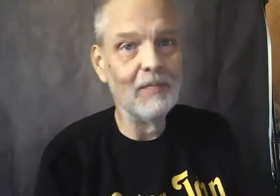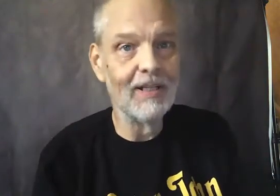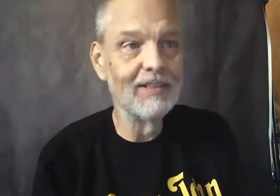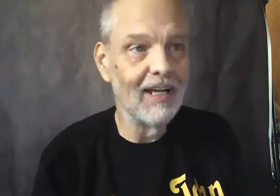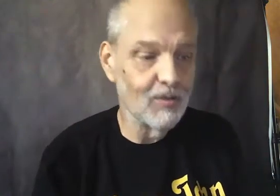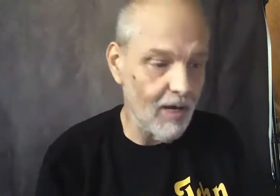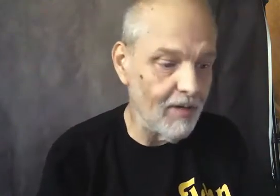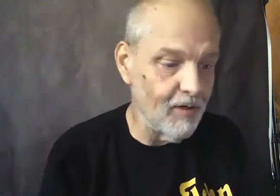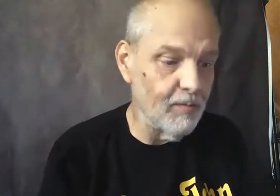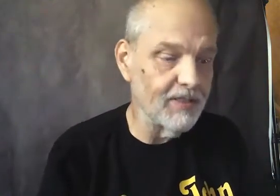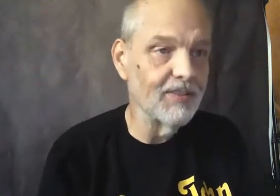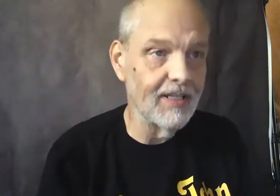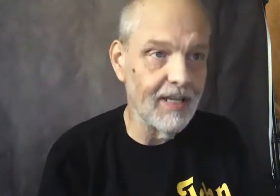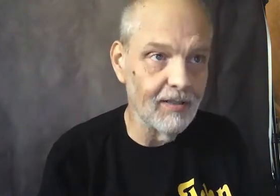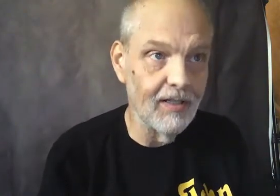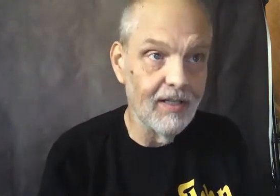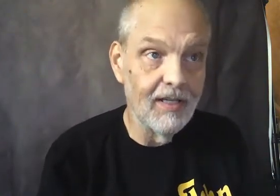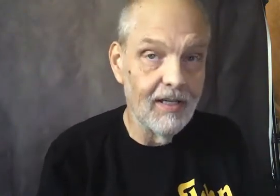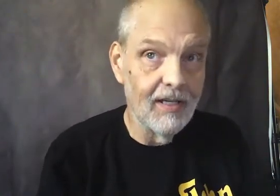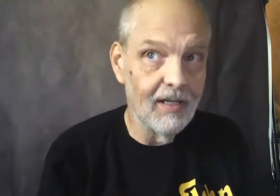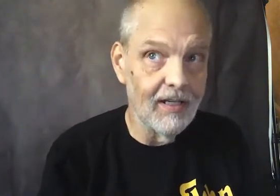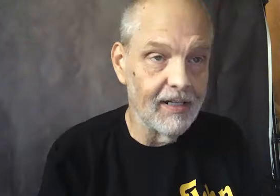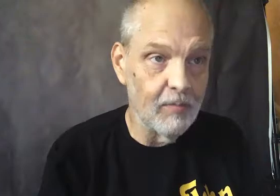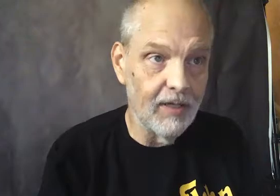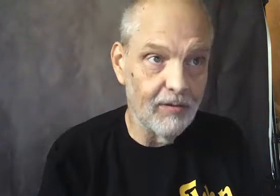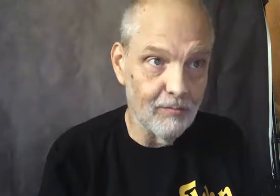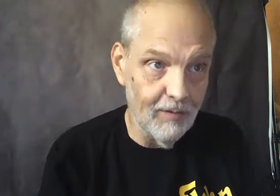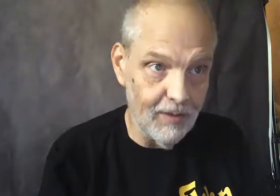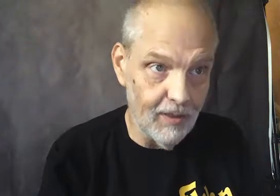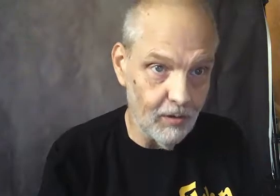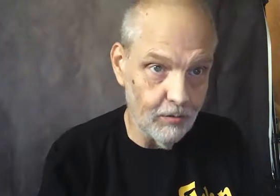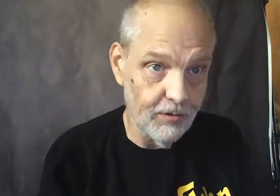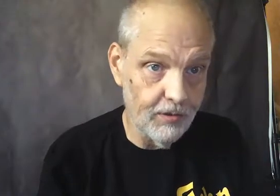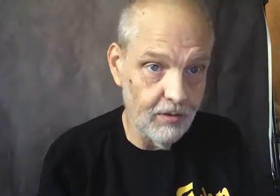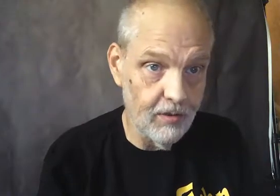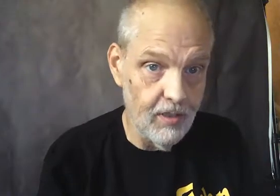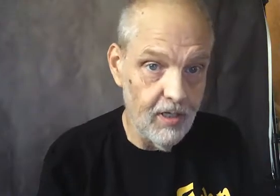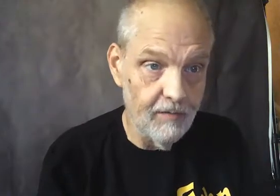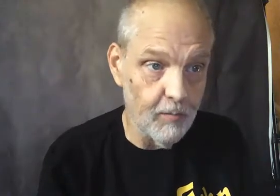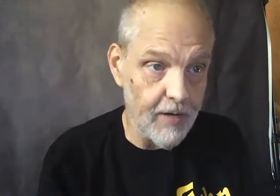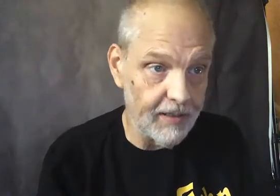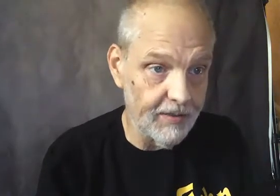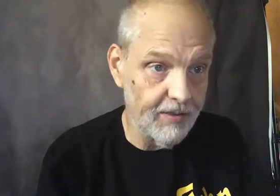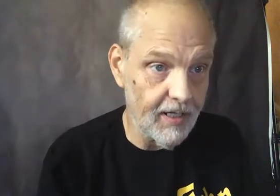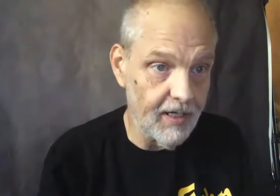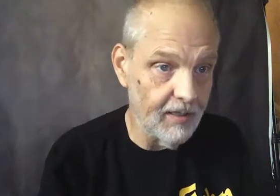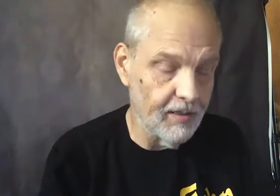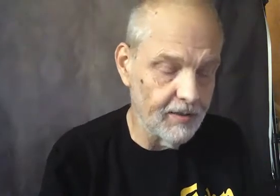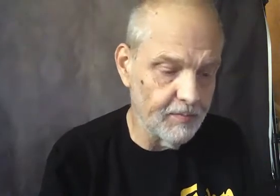But I tried my very best to send out. It ended up being 3 videos for practice today, this past